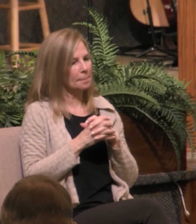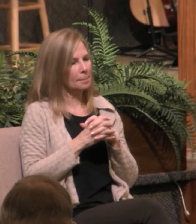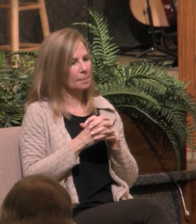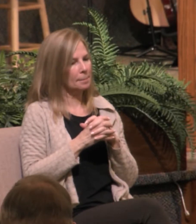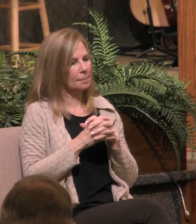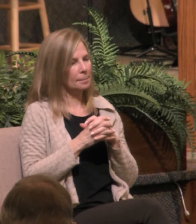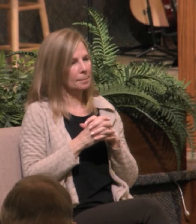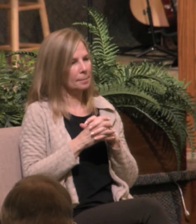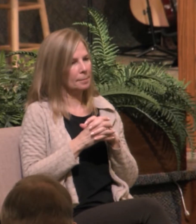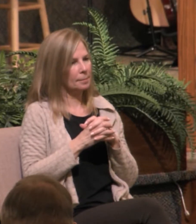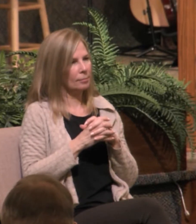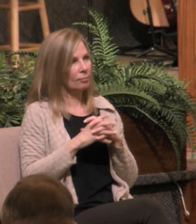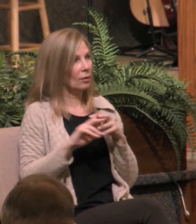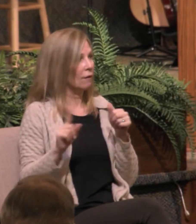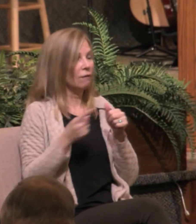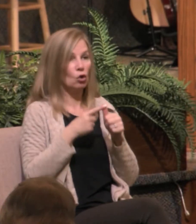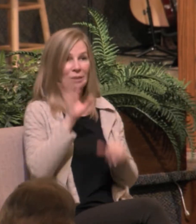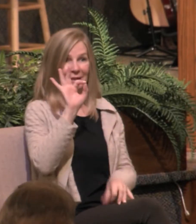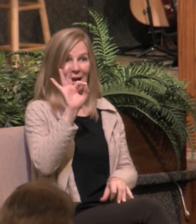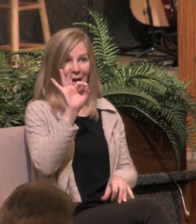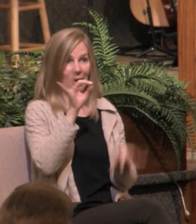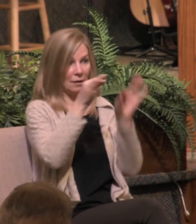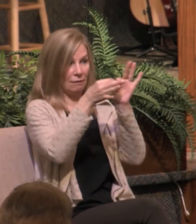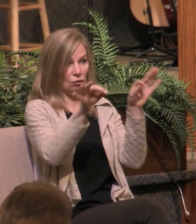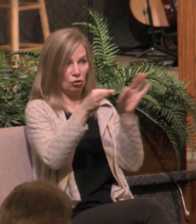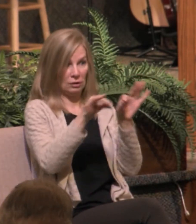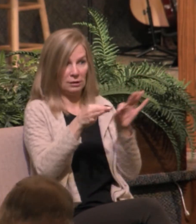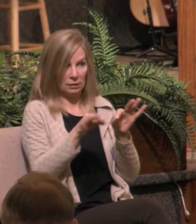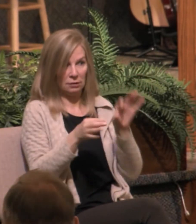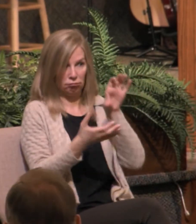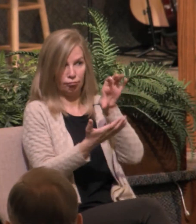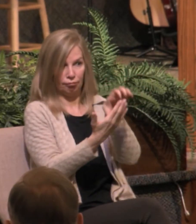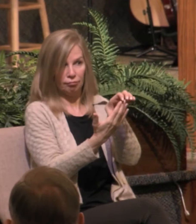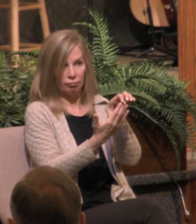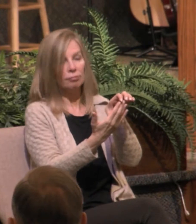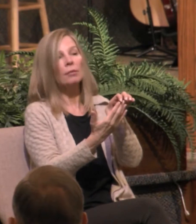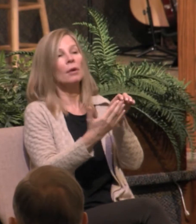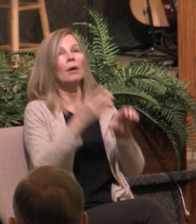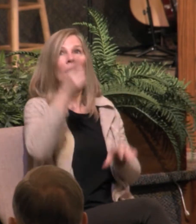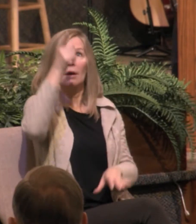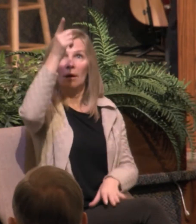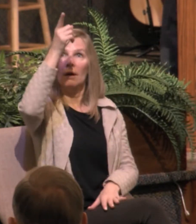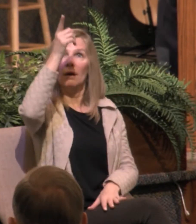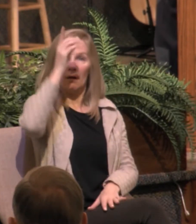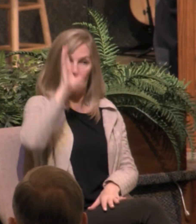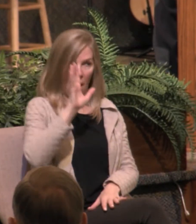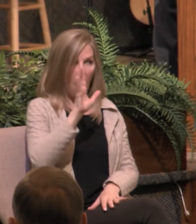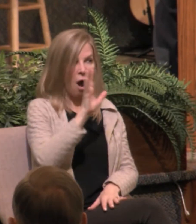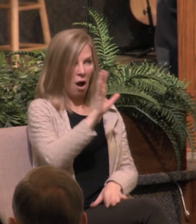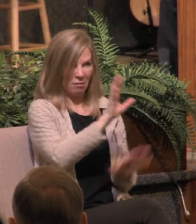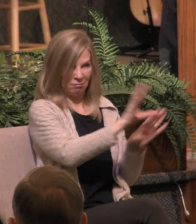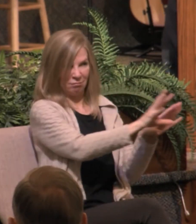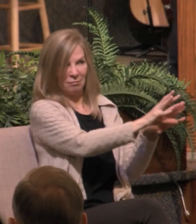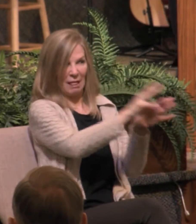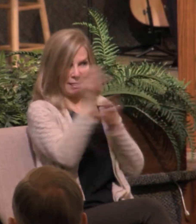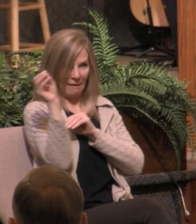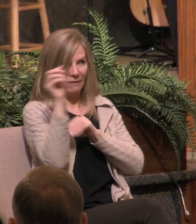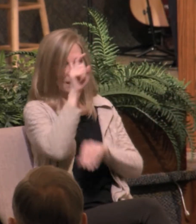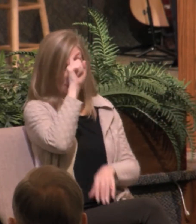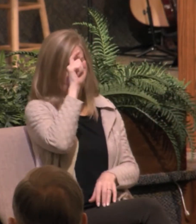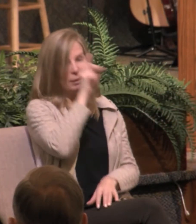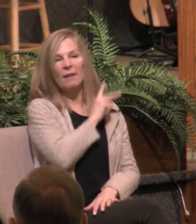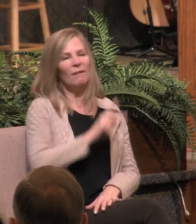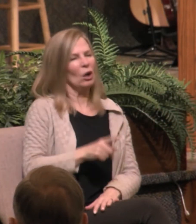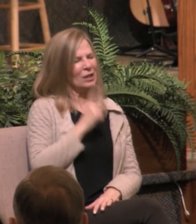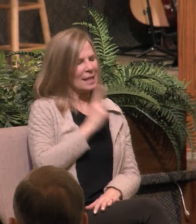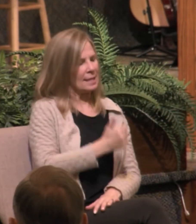But the first nine verses, or thereabouts, reveal that when God pulled the nation of Israel out of Egypt, Pharaoh had said, you